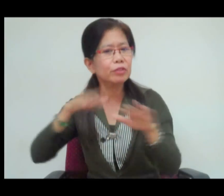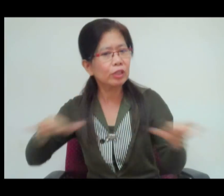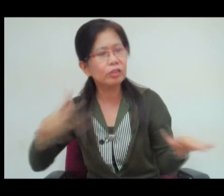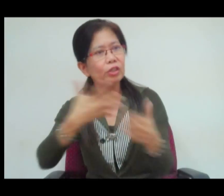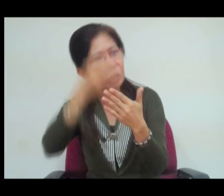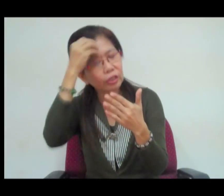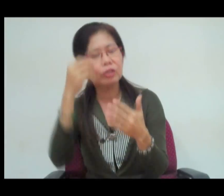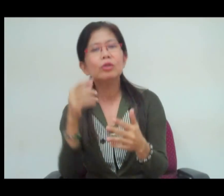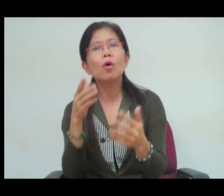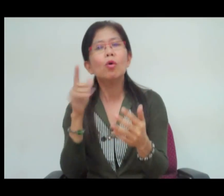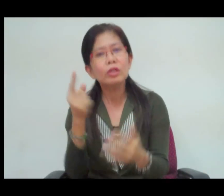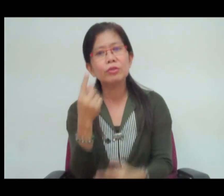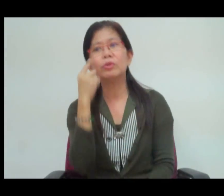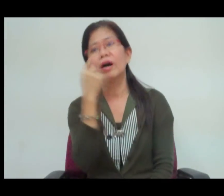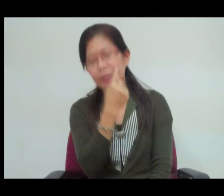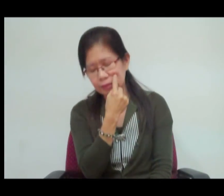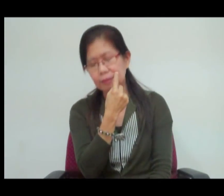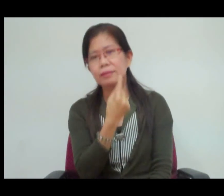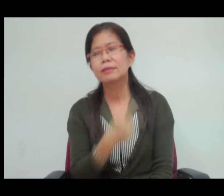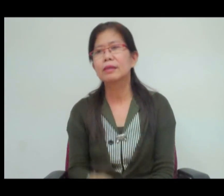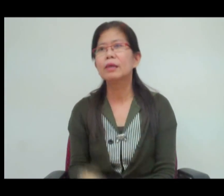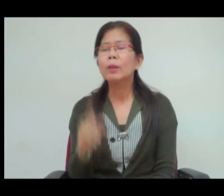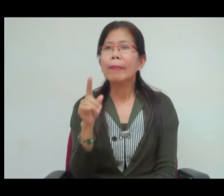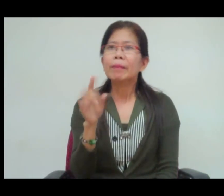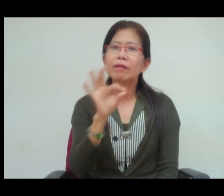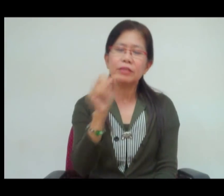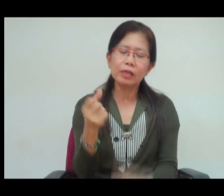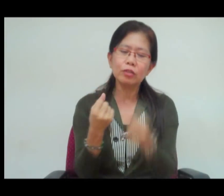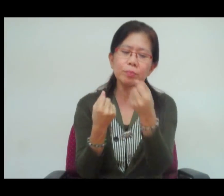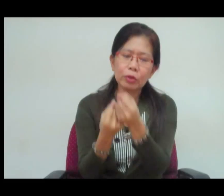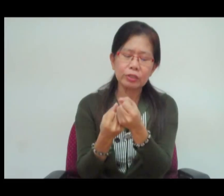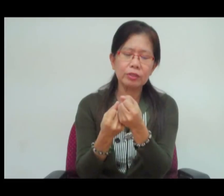children learn only through the eyes. Okay, FSL supports